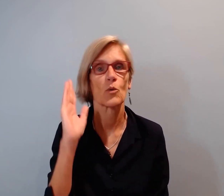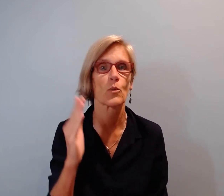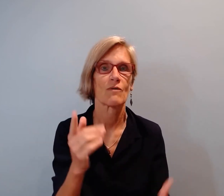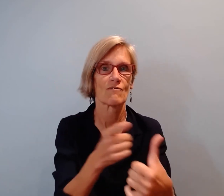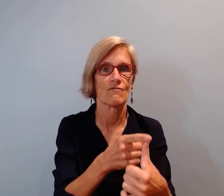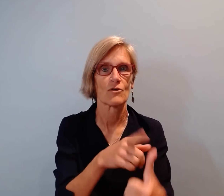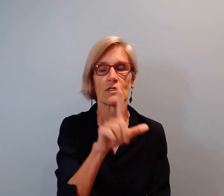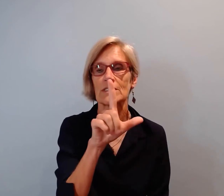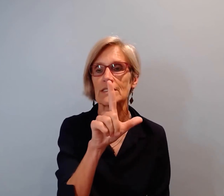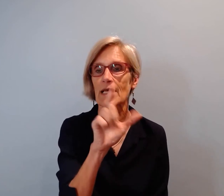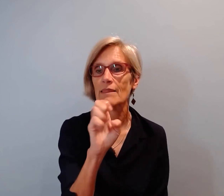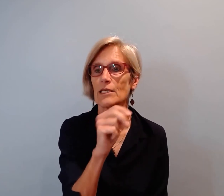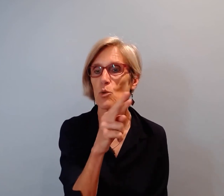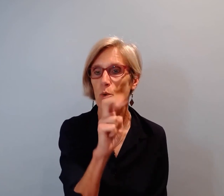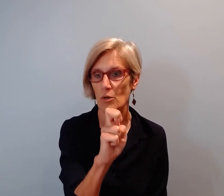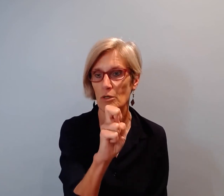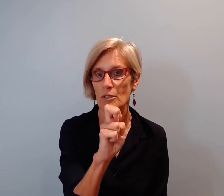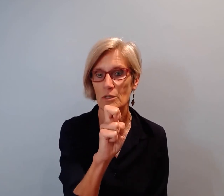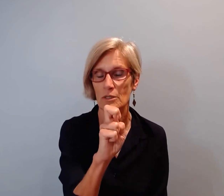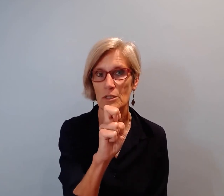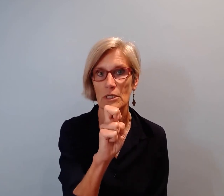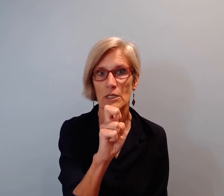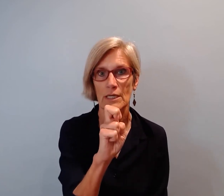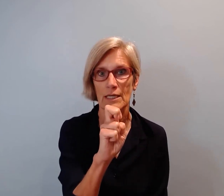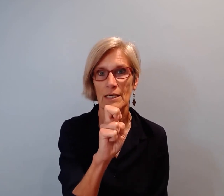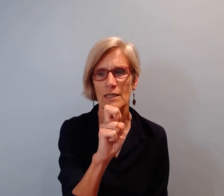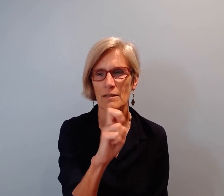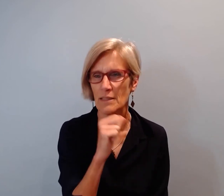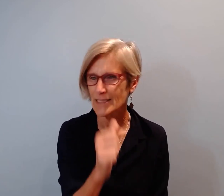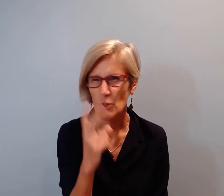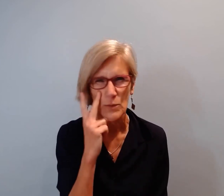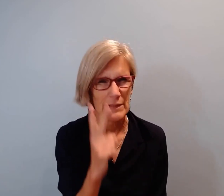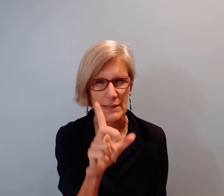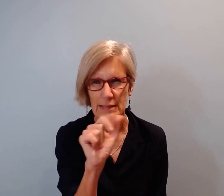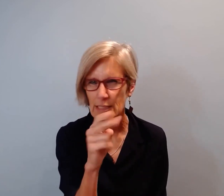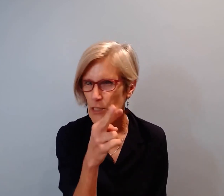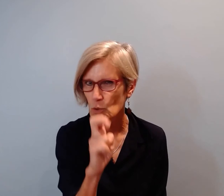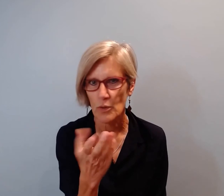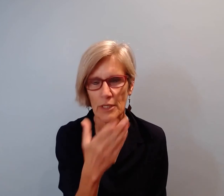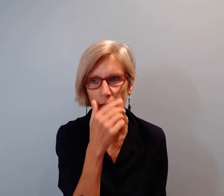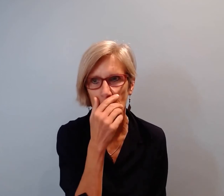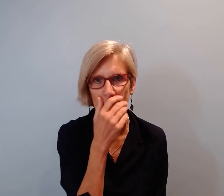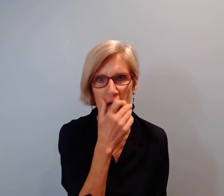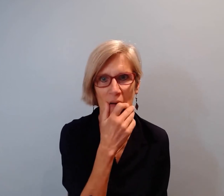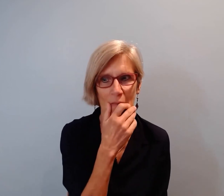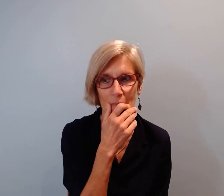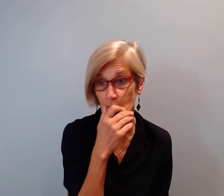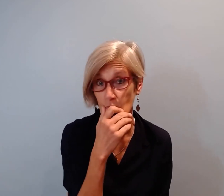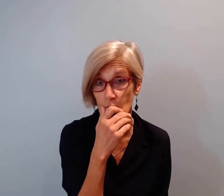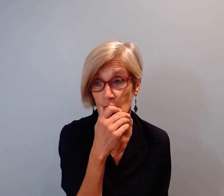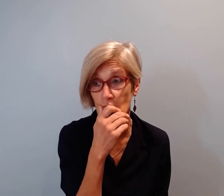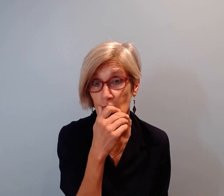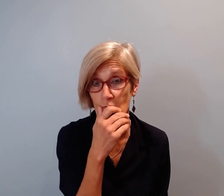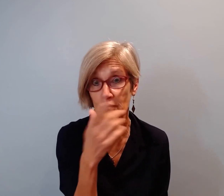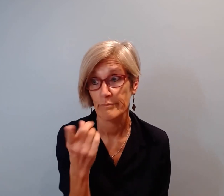to Lenore. I am actually not seeing Lenore here, but in case you've joined on someone